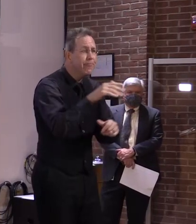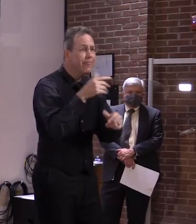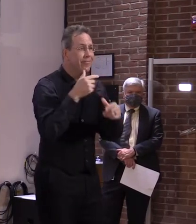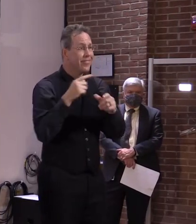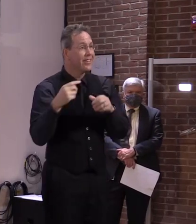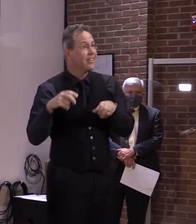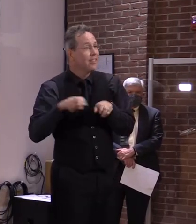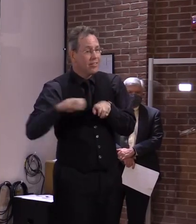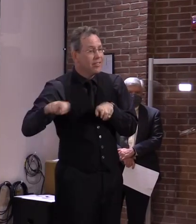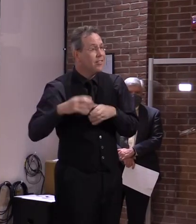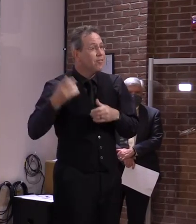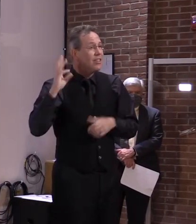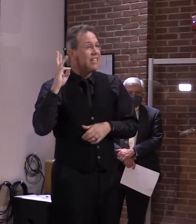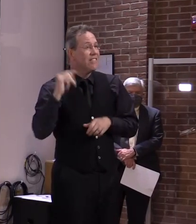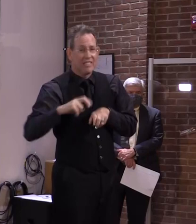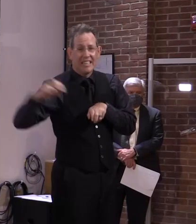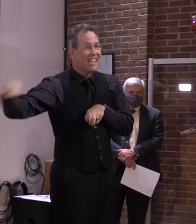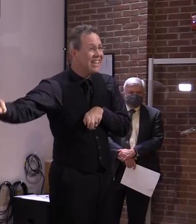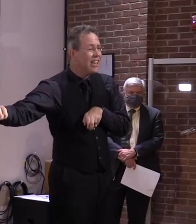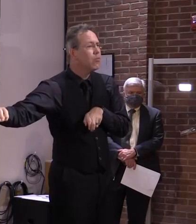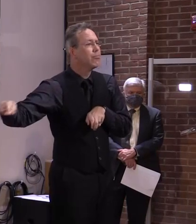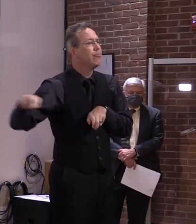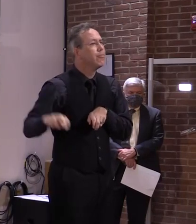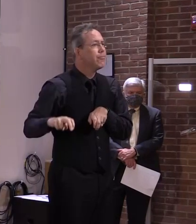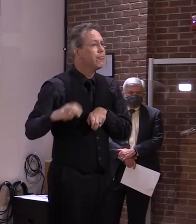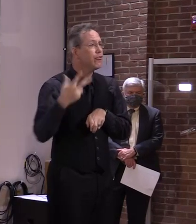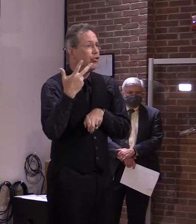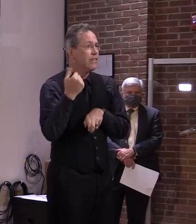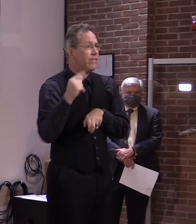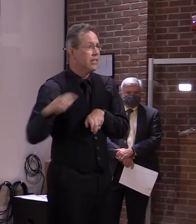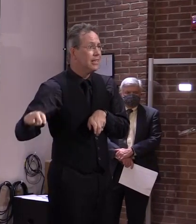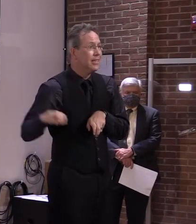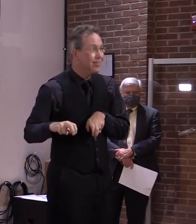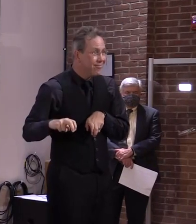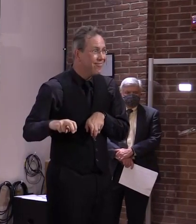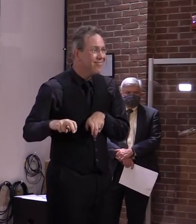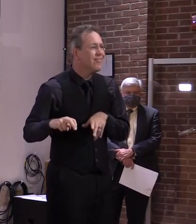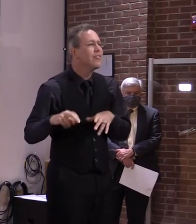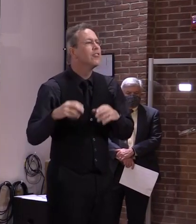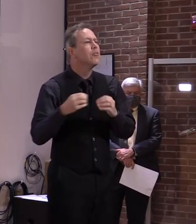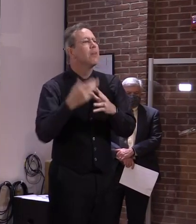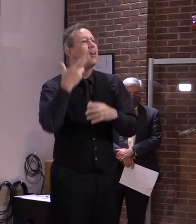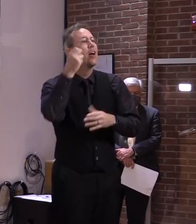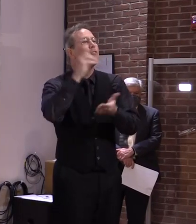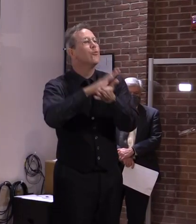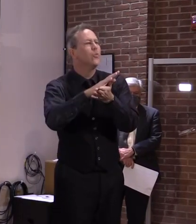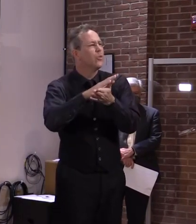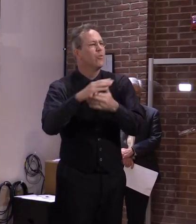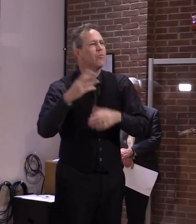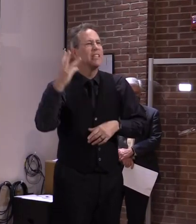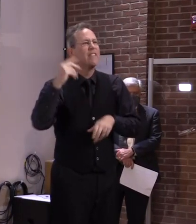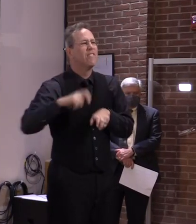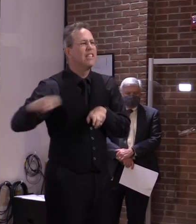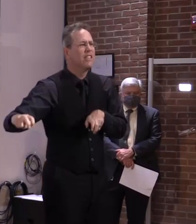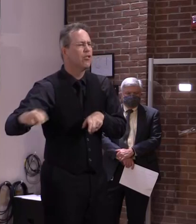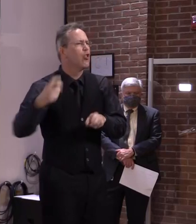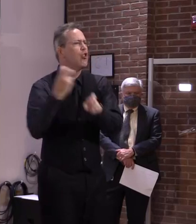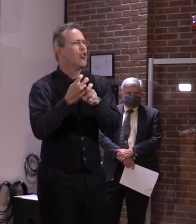3 feet. Many high schools had identified the 6-foot requirement in particular as being a barrier to implementing more in-person